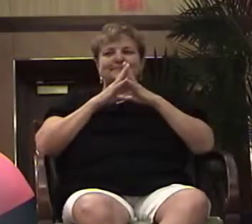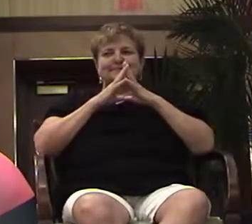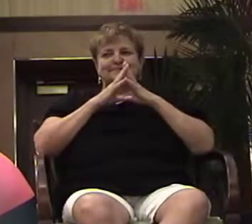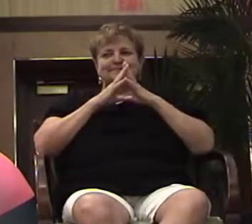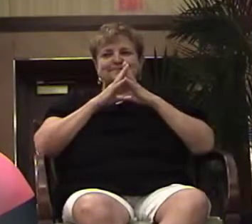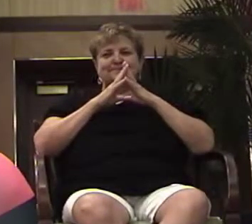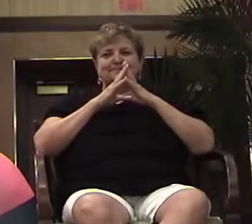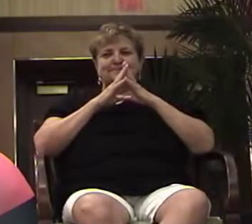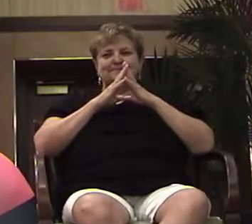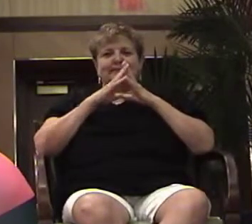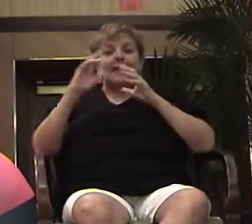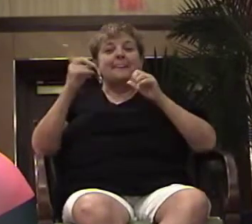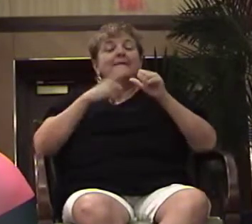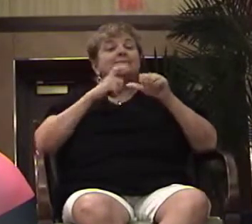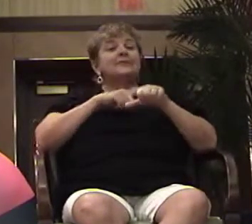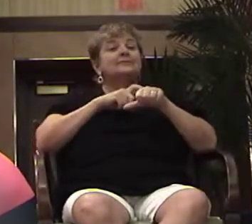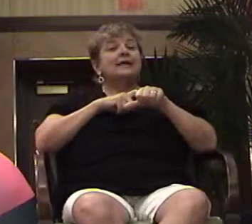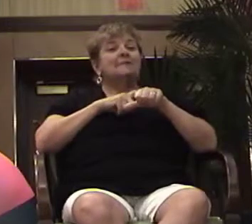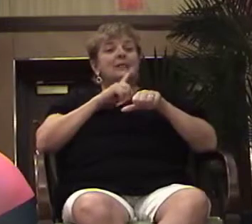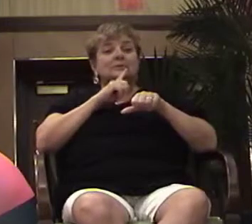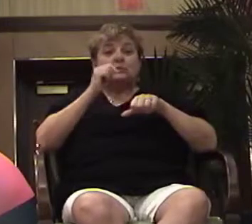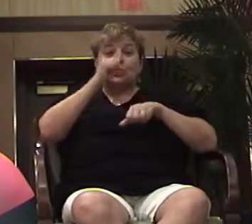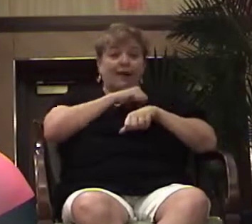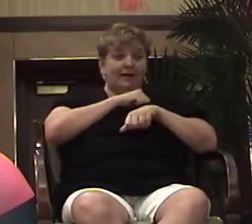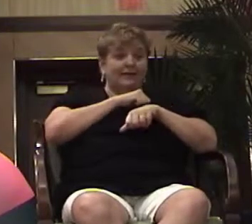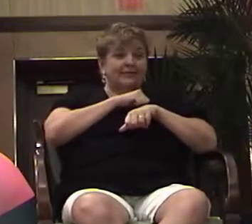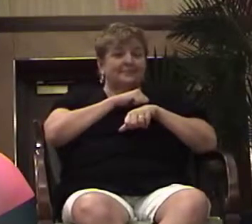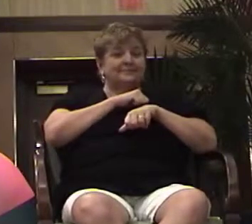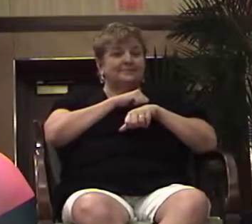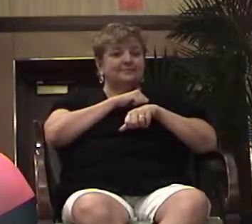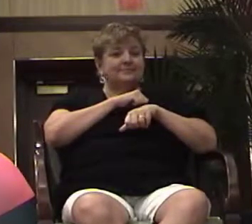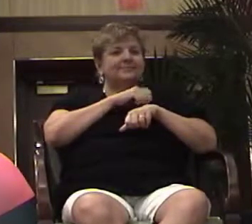The first time I was ever drunk, I was 11 years old.